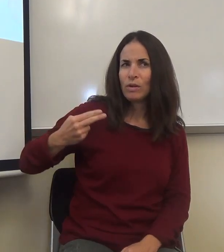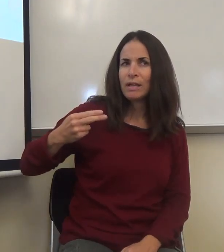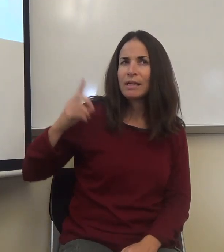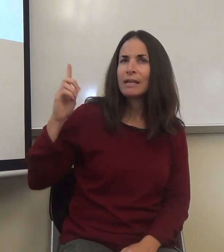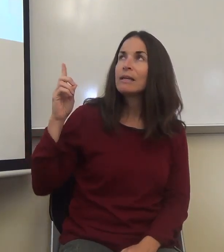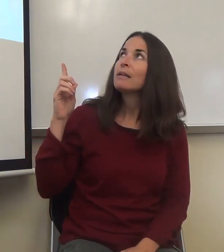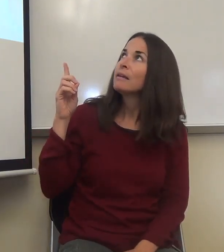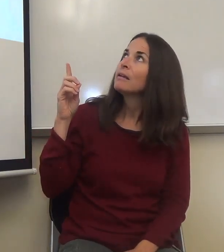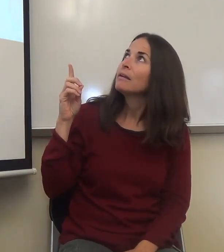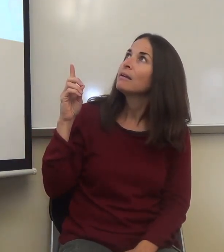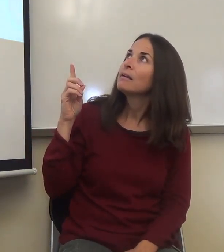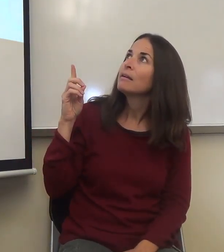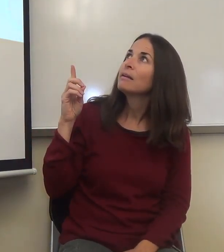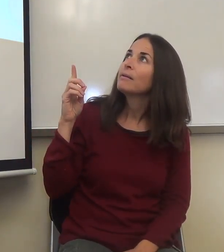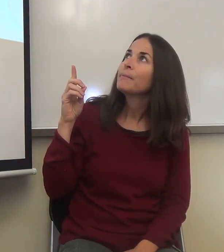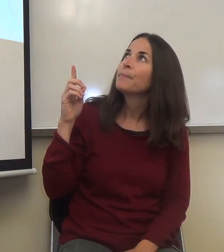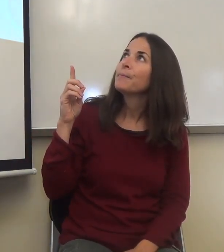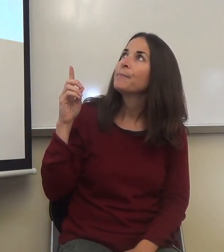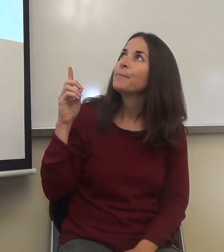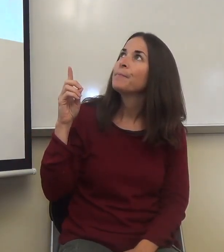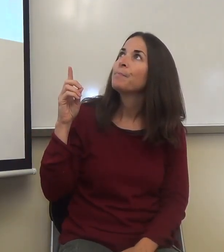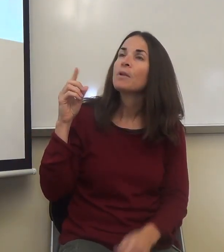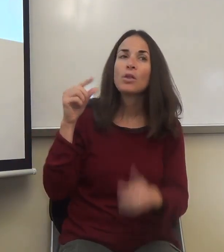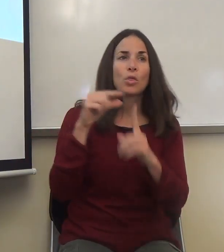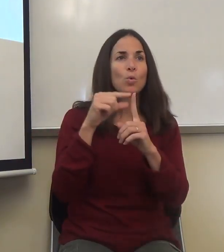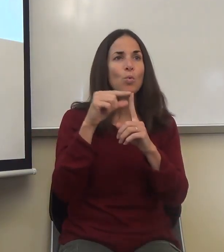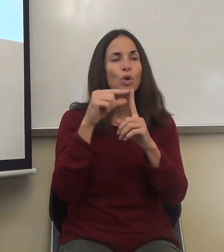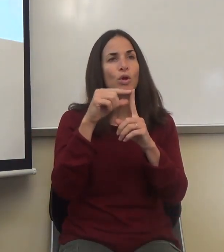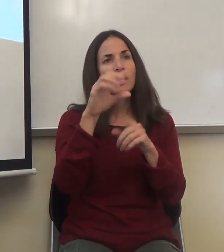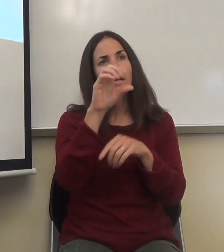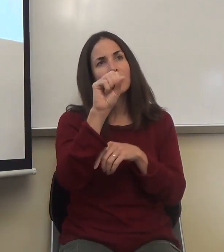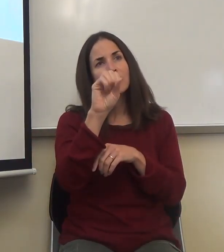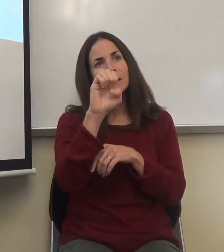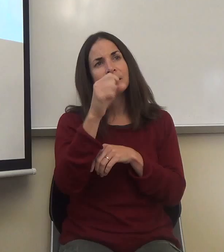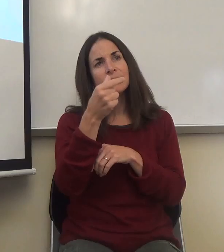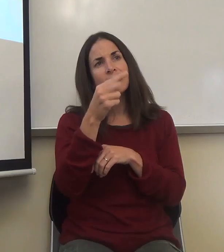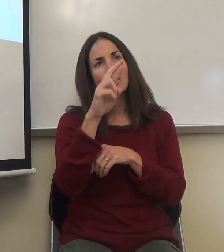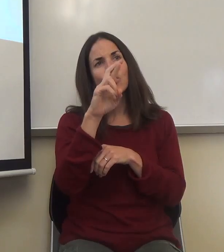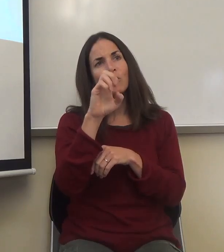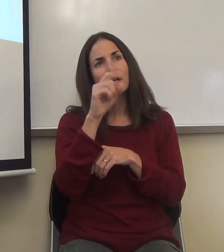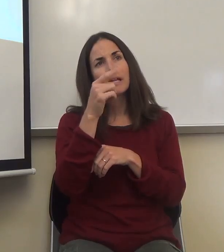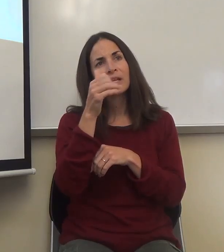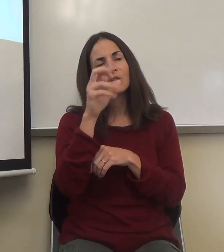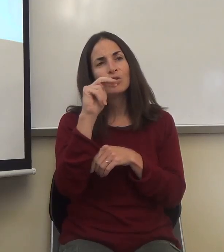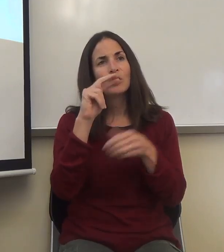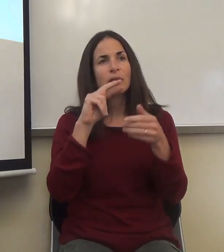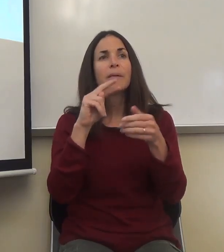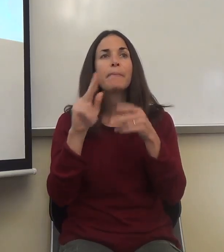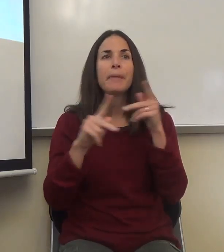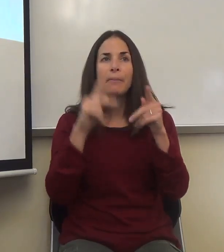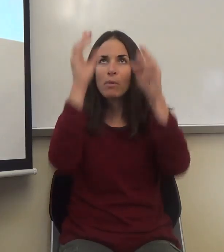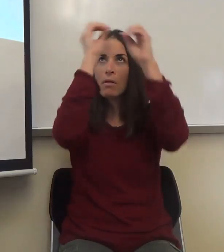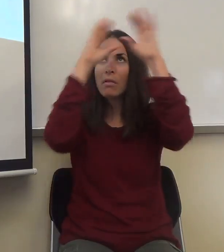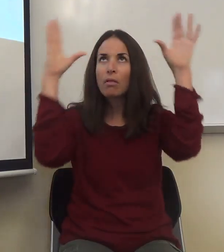If you segregate something, it basically just means you separate it. I can sit up here and segregate the papers on the